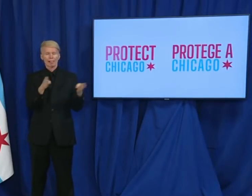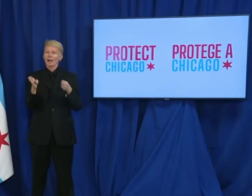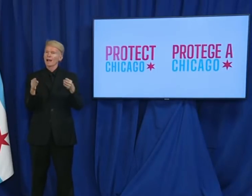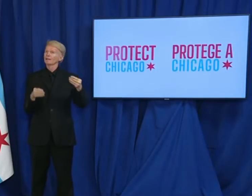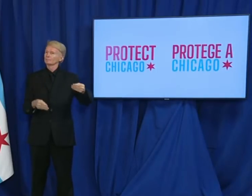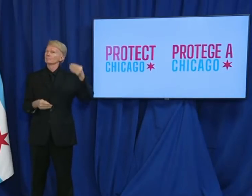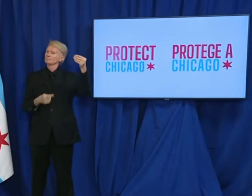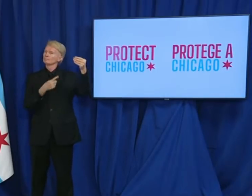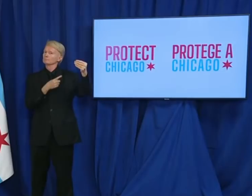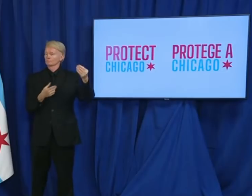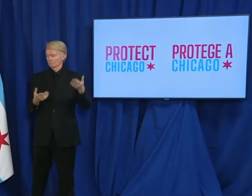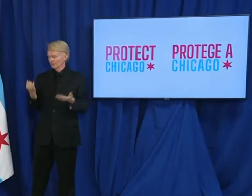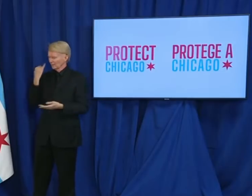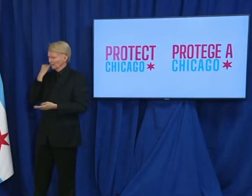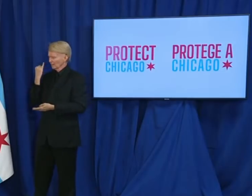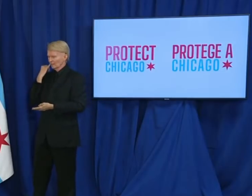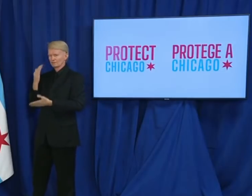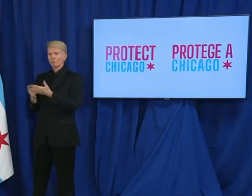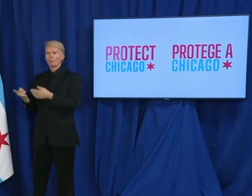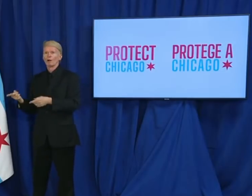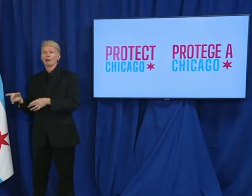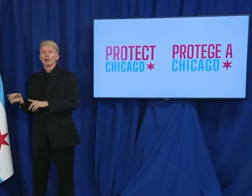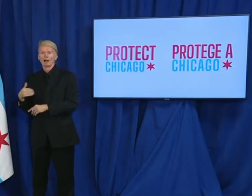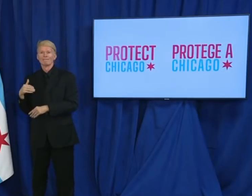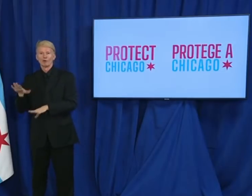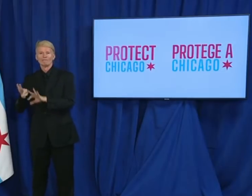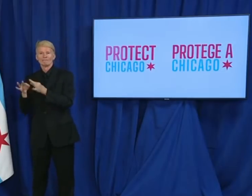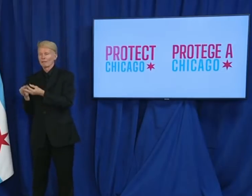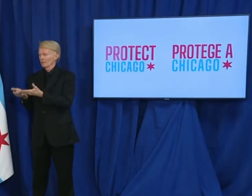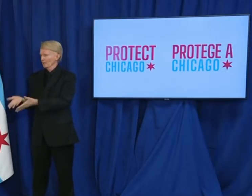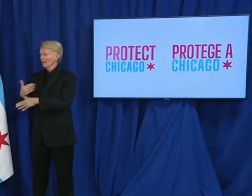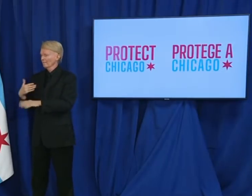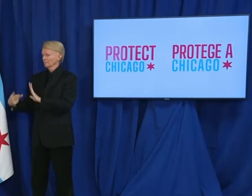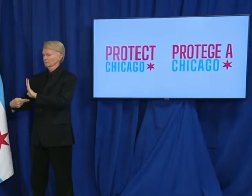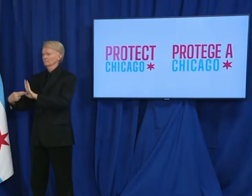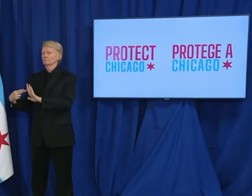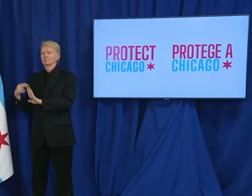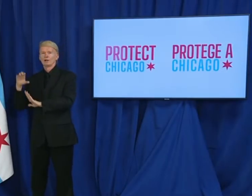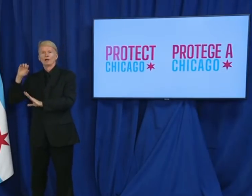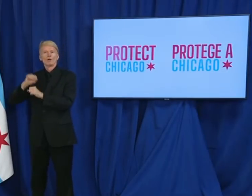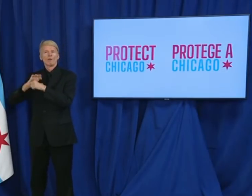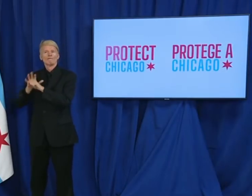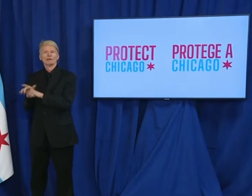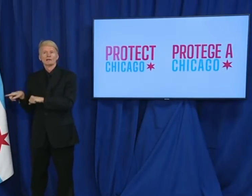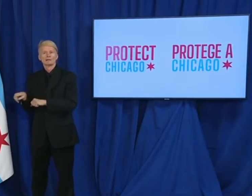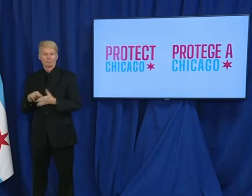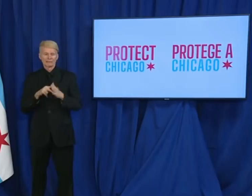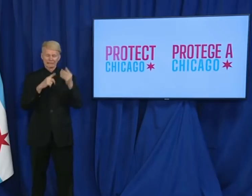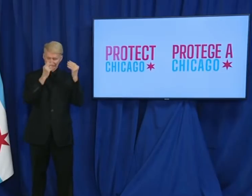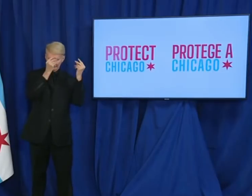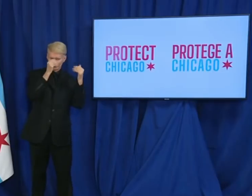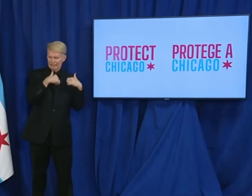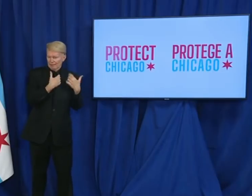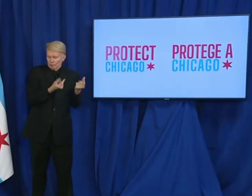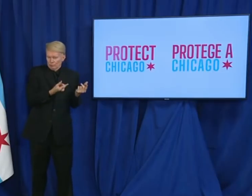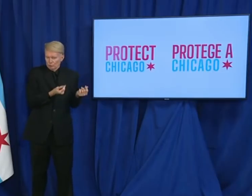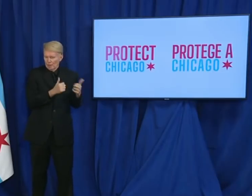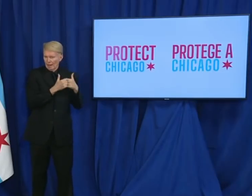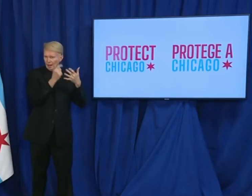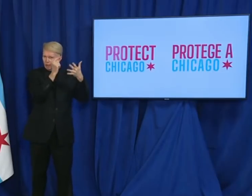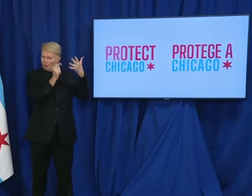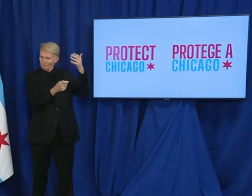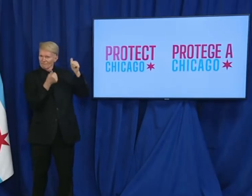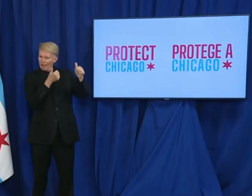likely someone in your family may be diagnosed with COVID. We want you thinking ahead about testing, about isolation